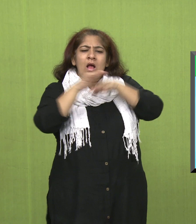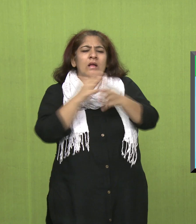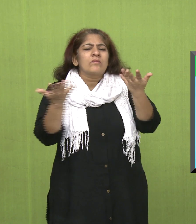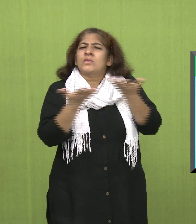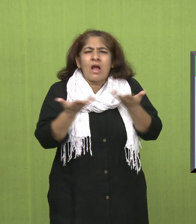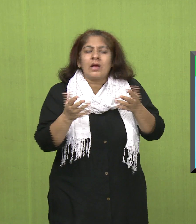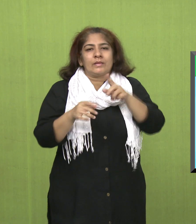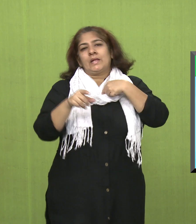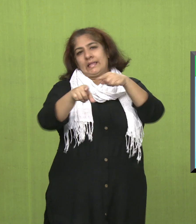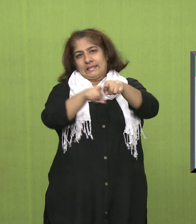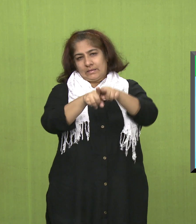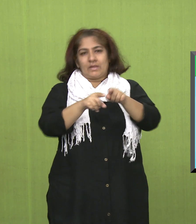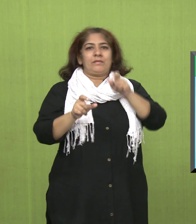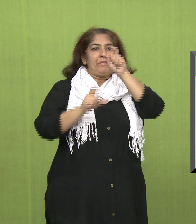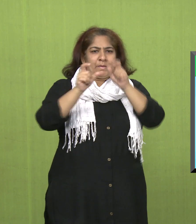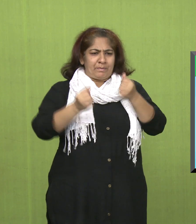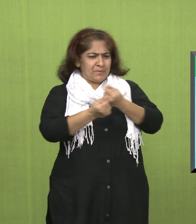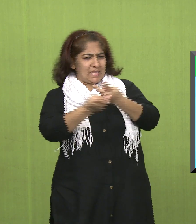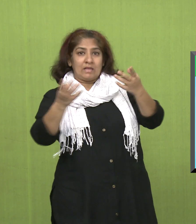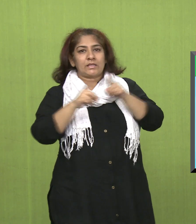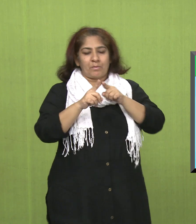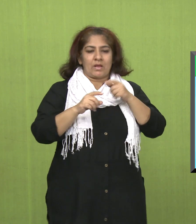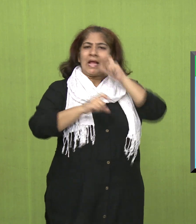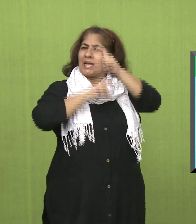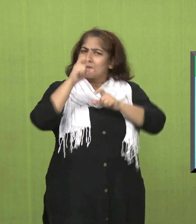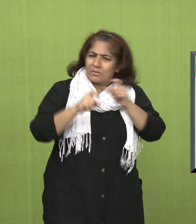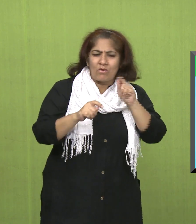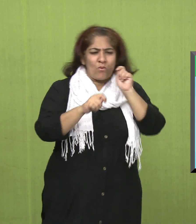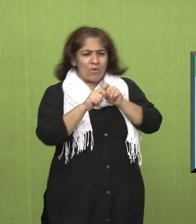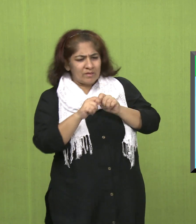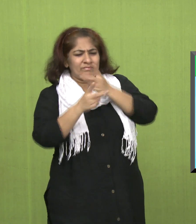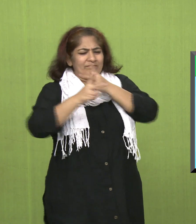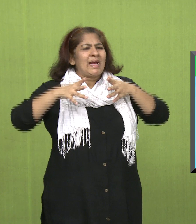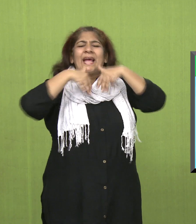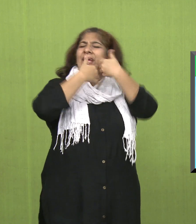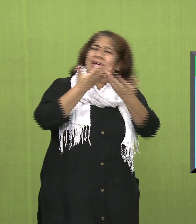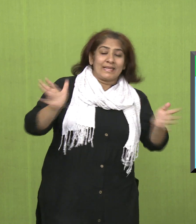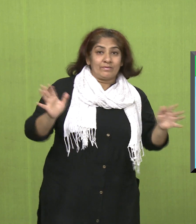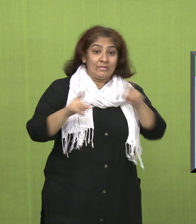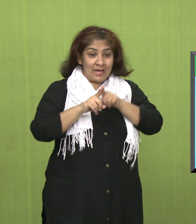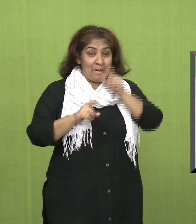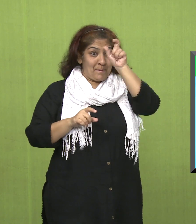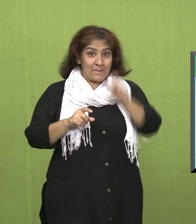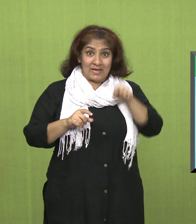Staffing, for example, what do you think? I will explain you. In any company or any